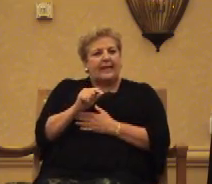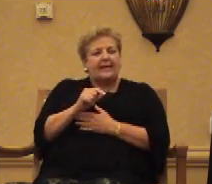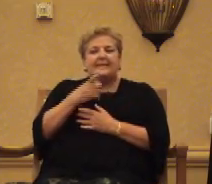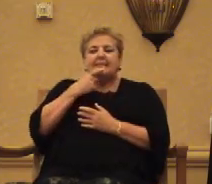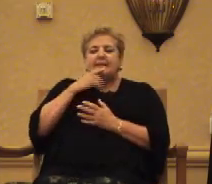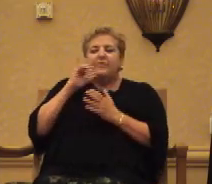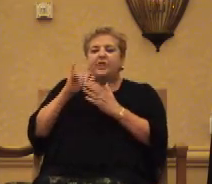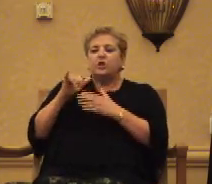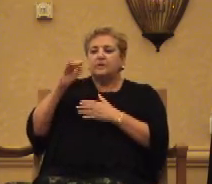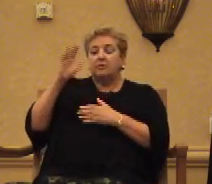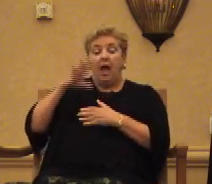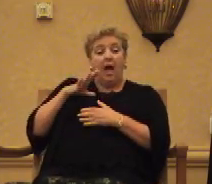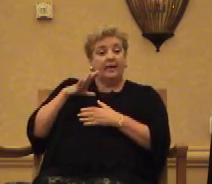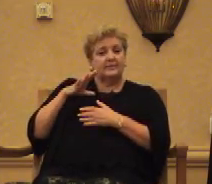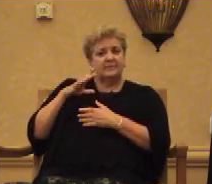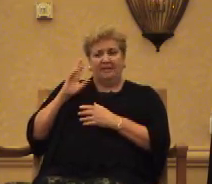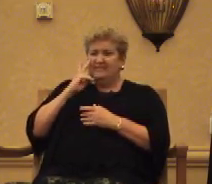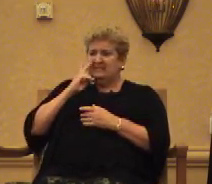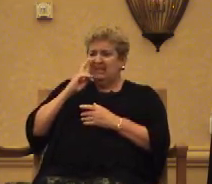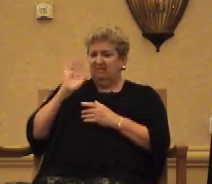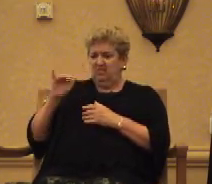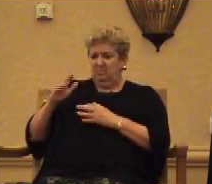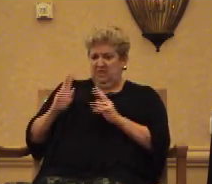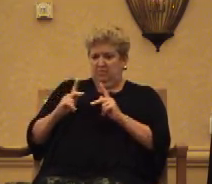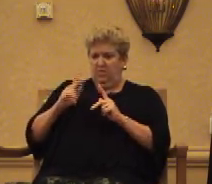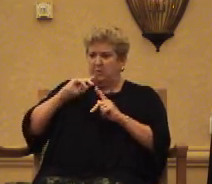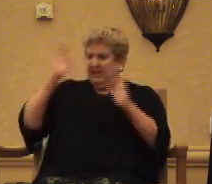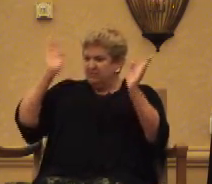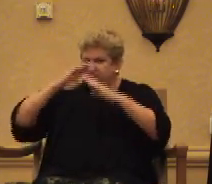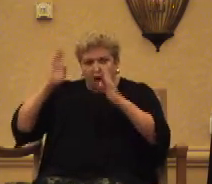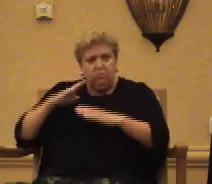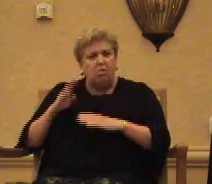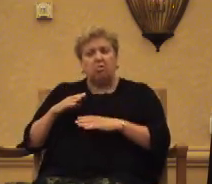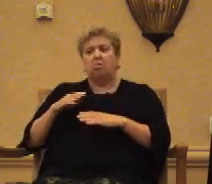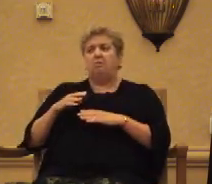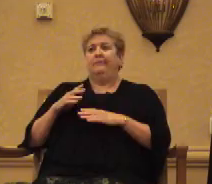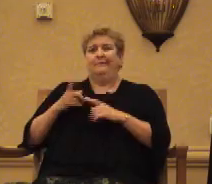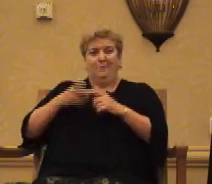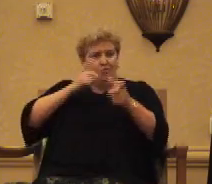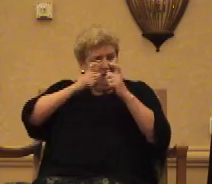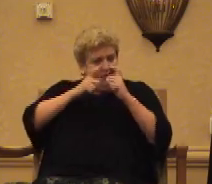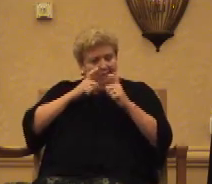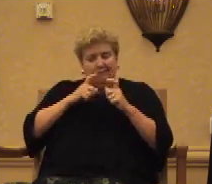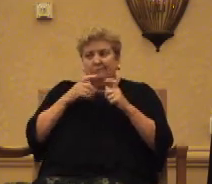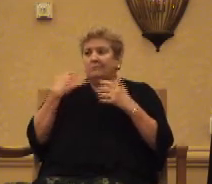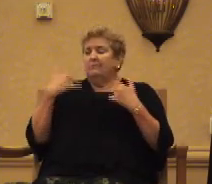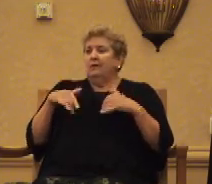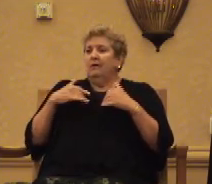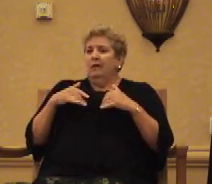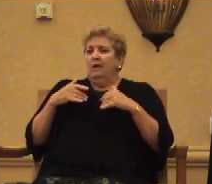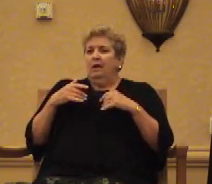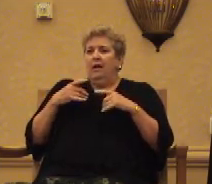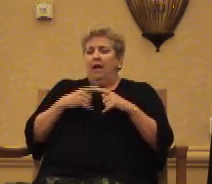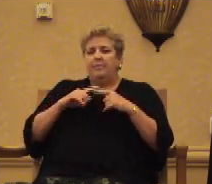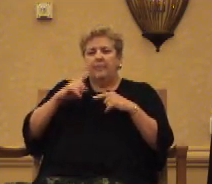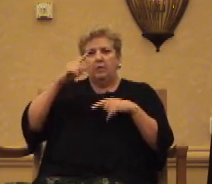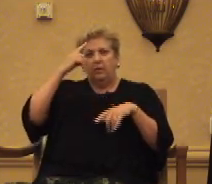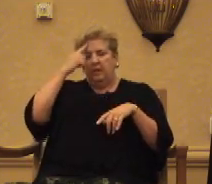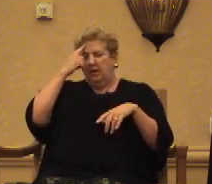like that I've seen that I grew up with that used to get in a lot of trouble from drinking, and they come to their senses one day and